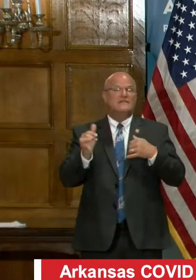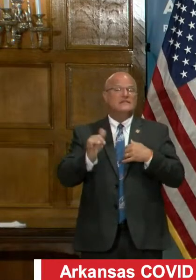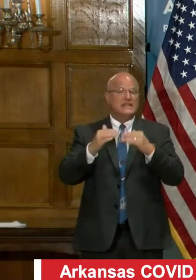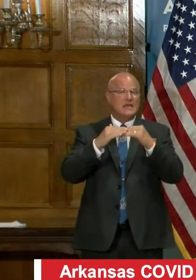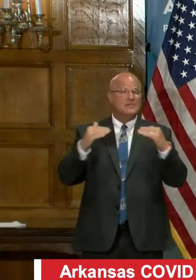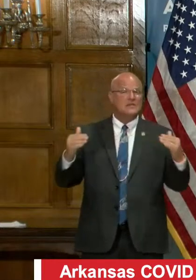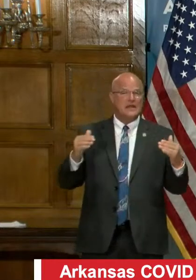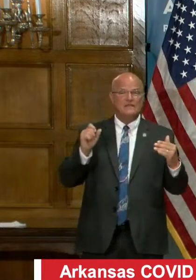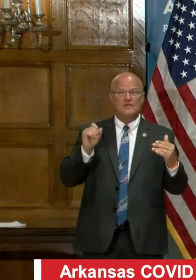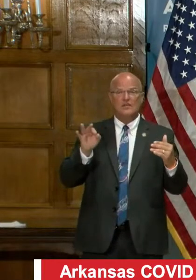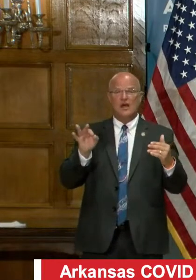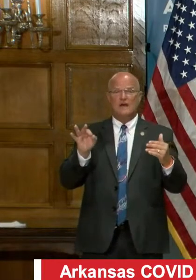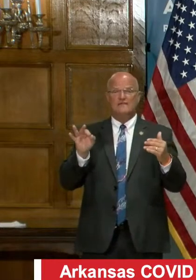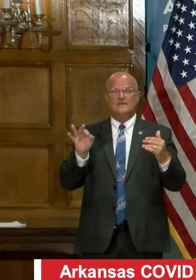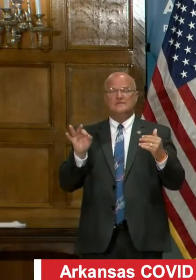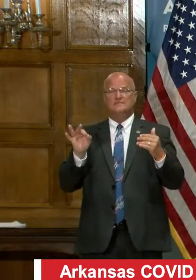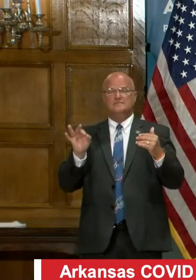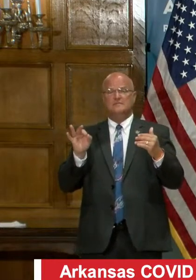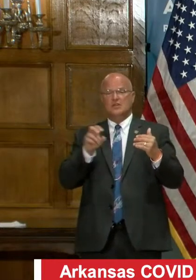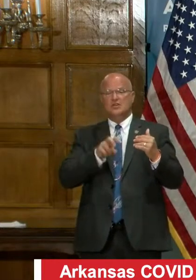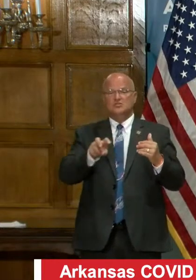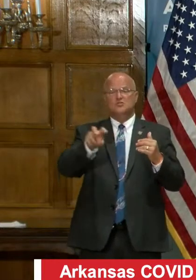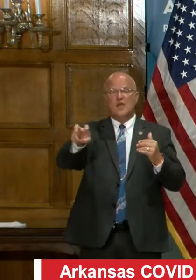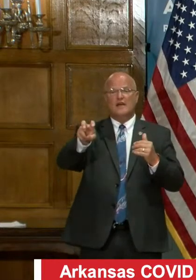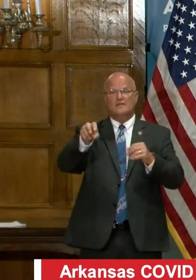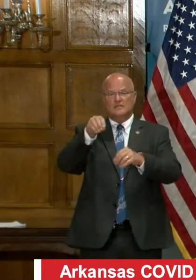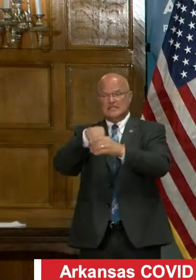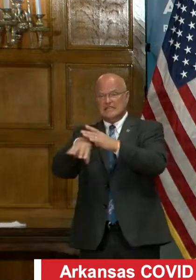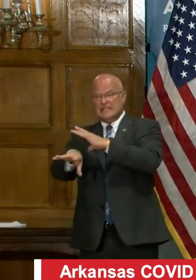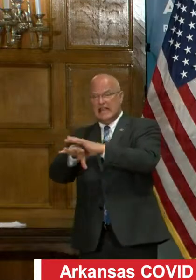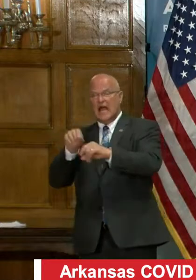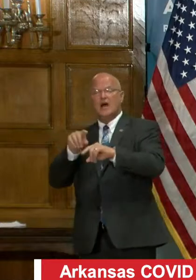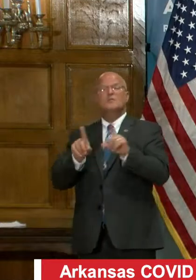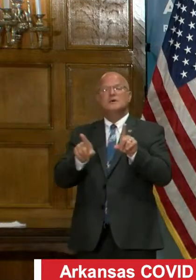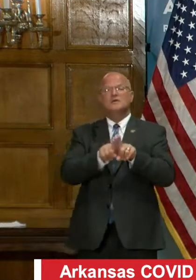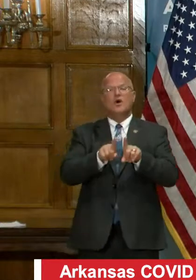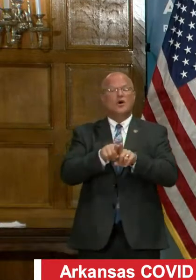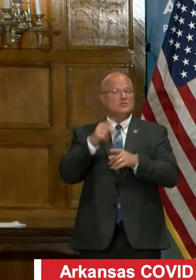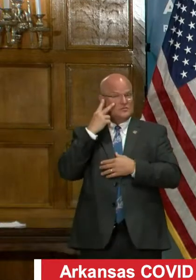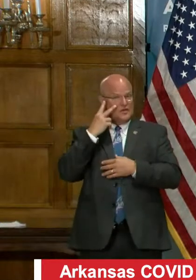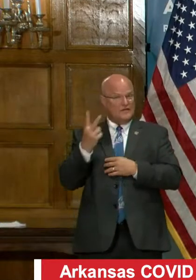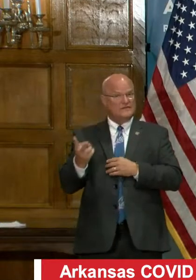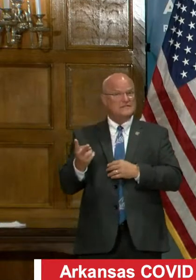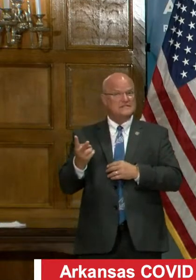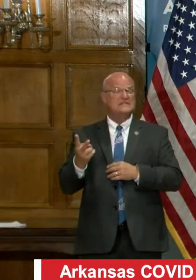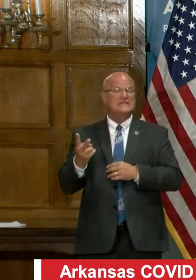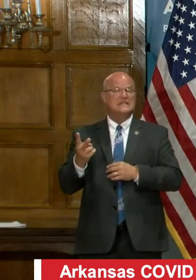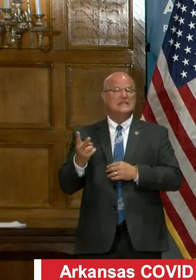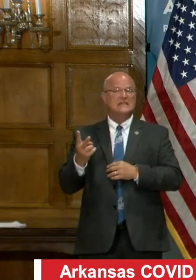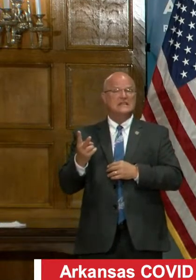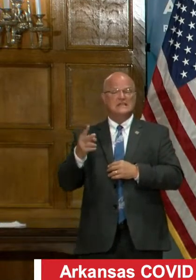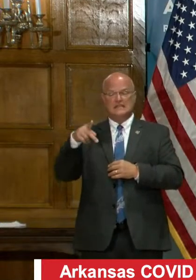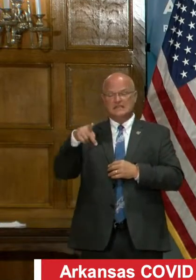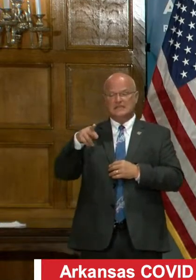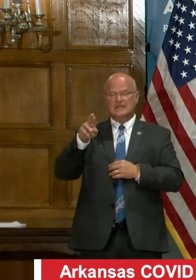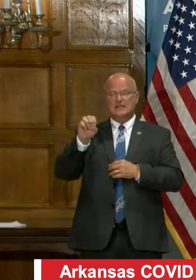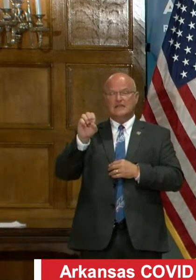same level of travel in and out, but you also have seen, you know, in